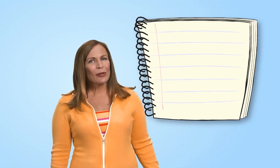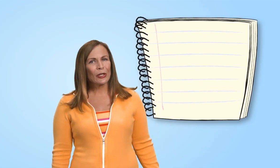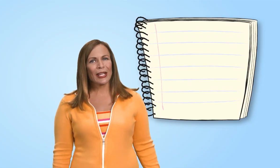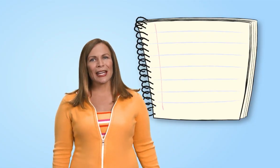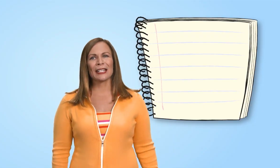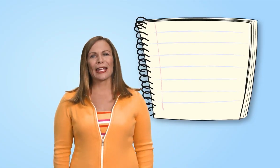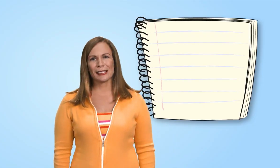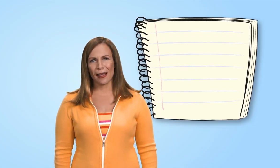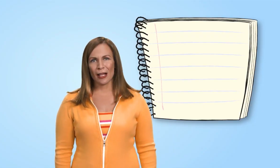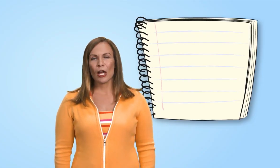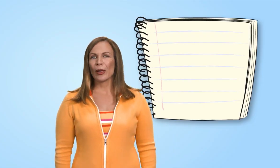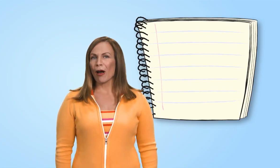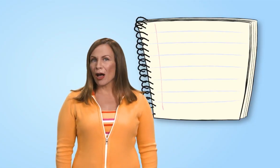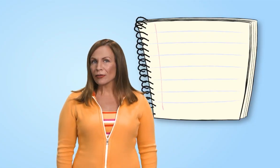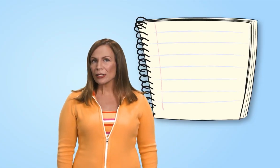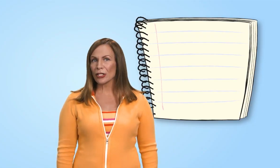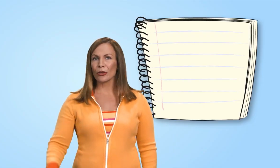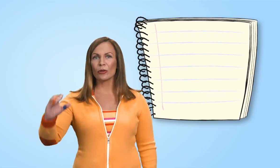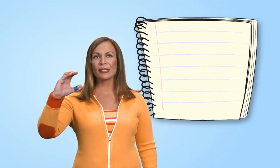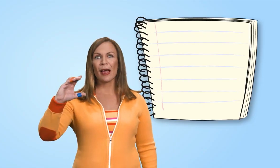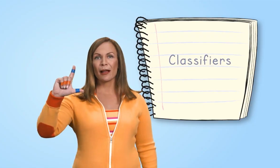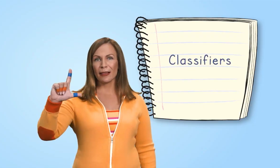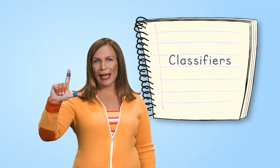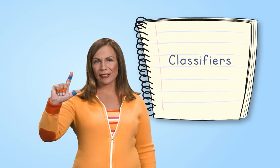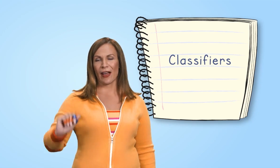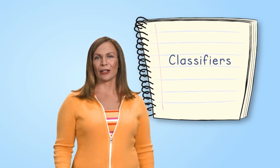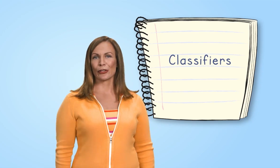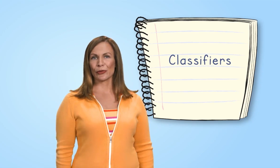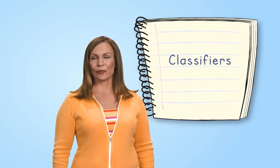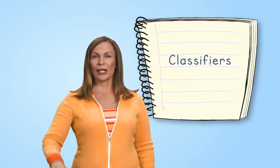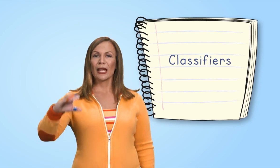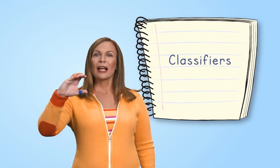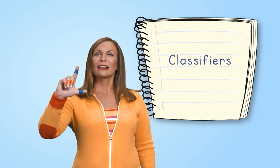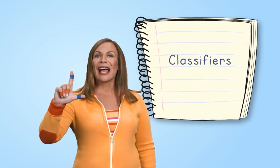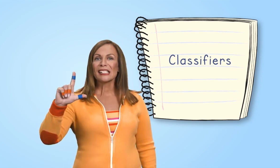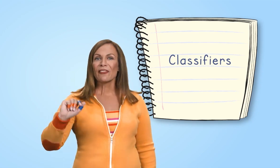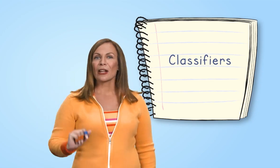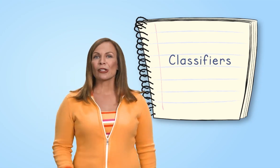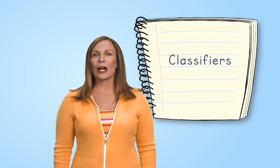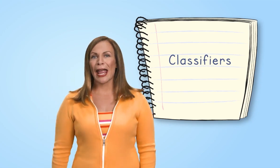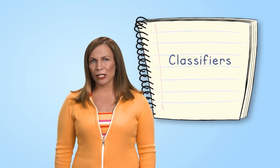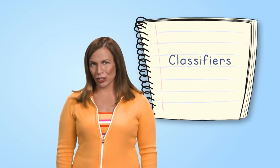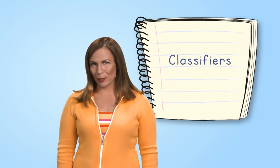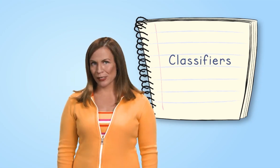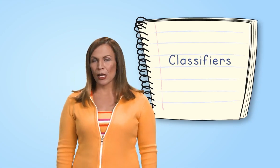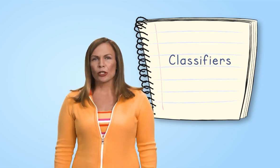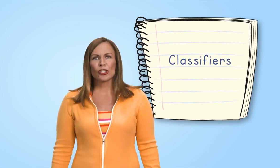us communicate in ASL, we often use classifiers. Classifiers are hand shapes to show